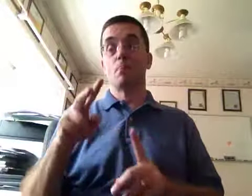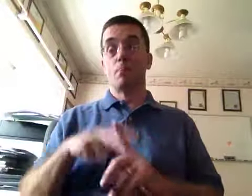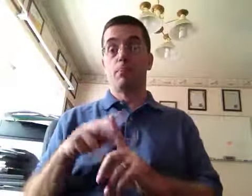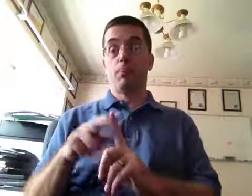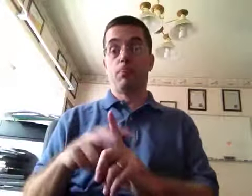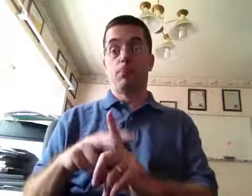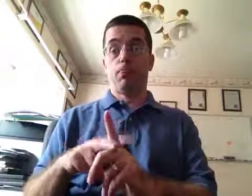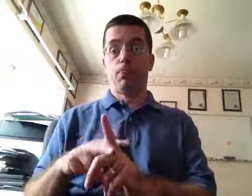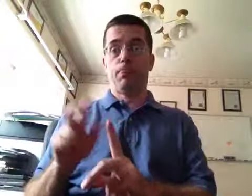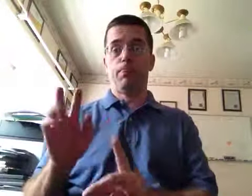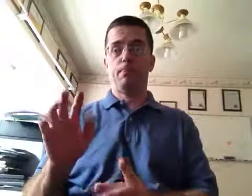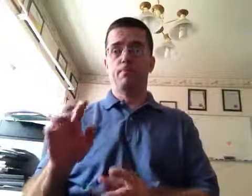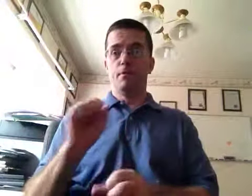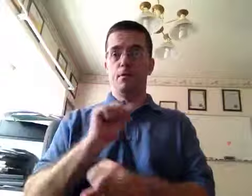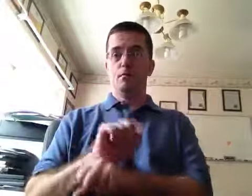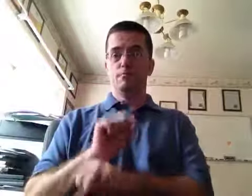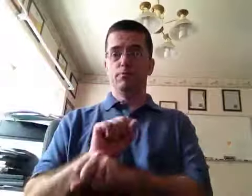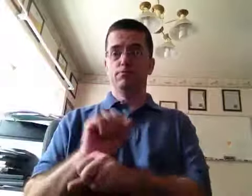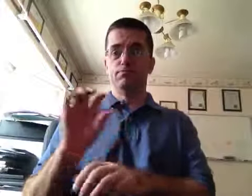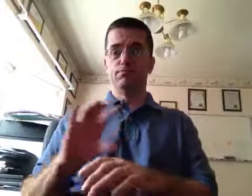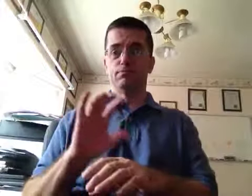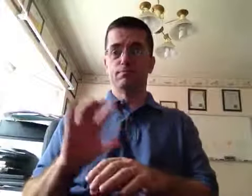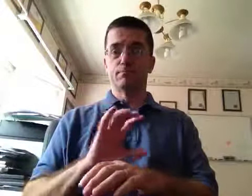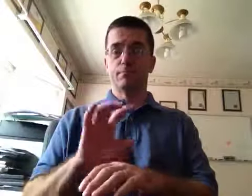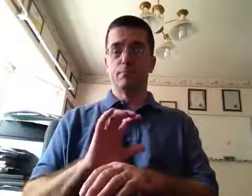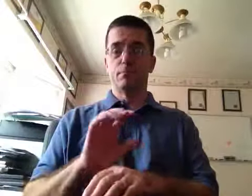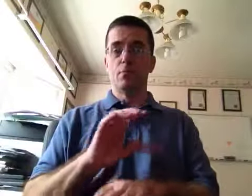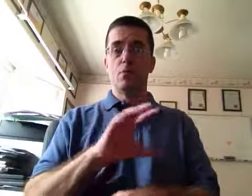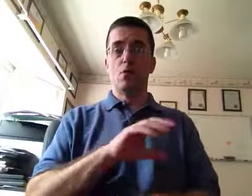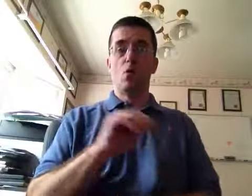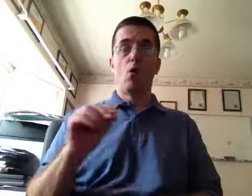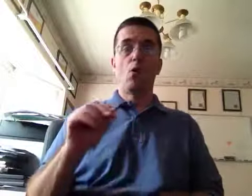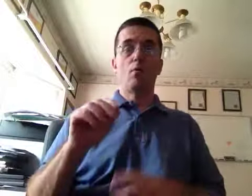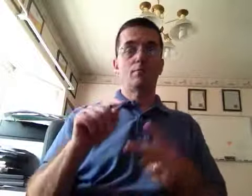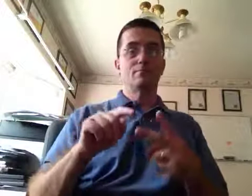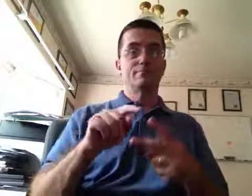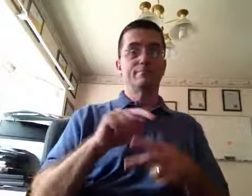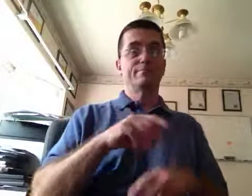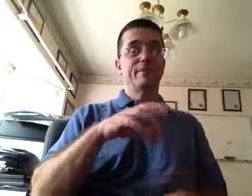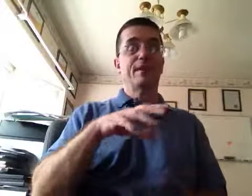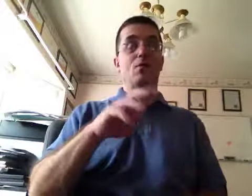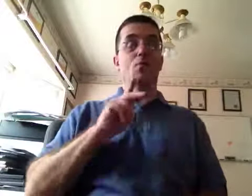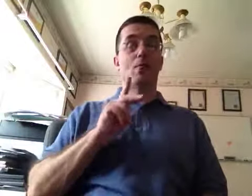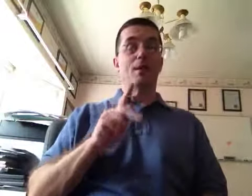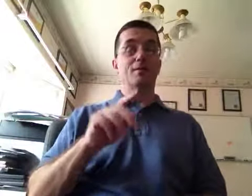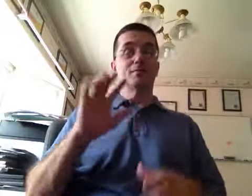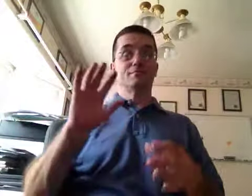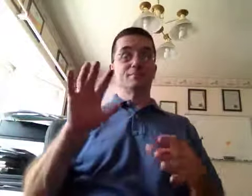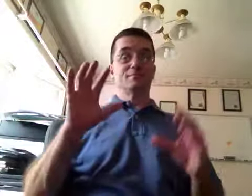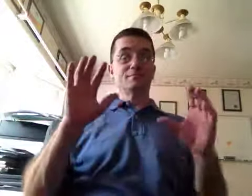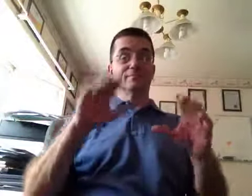Oh, and by the way, how you act while your kid's playing soccer will probably have an effect on whether you get that job or not.